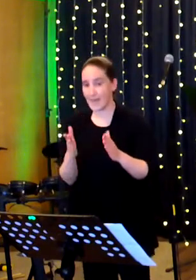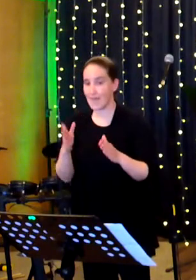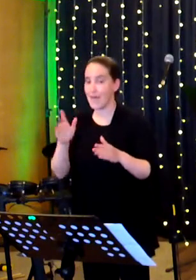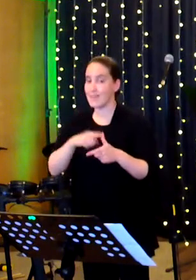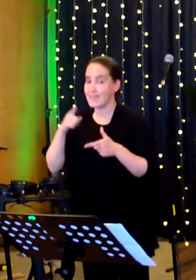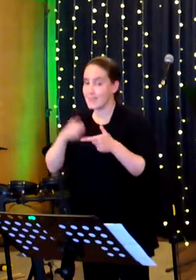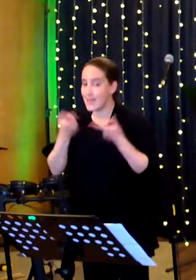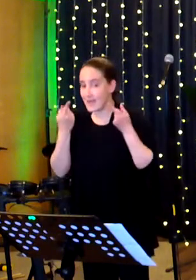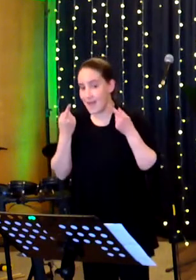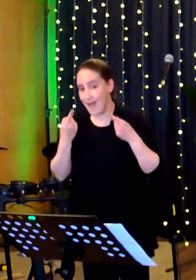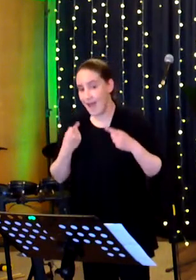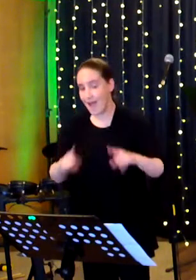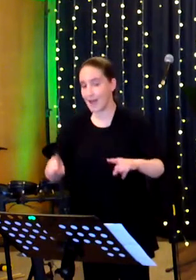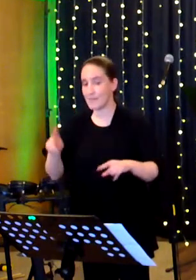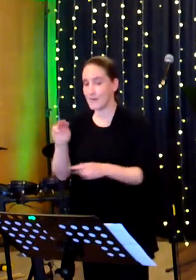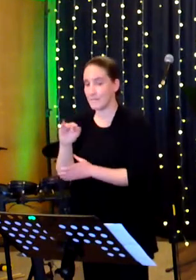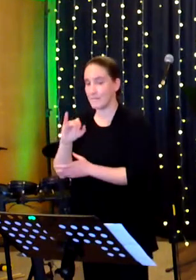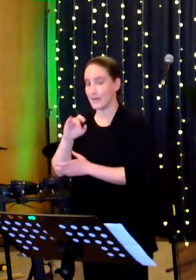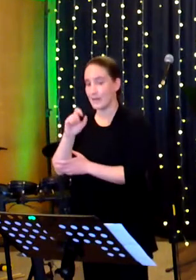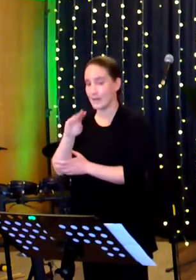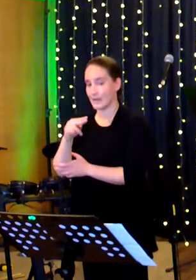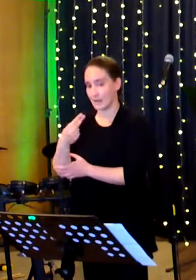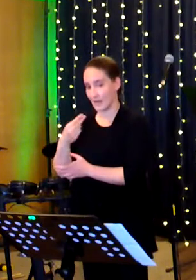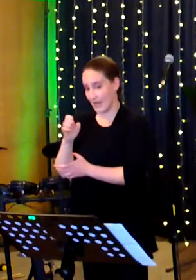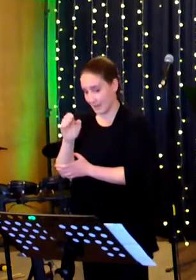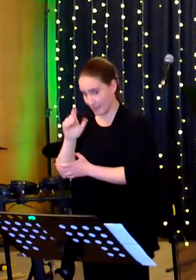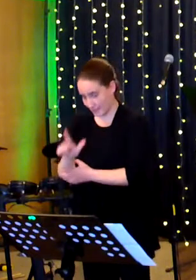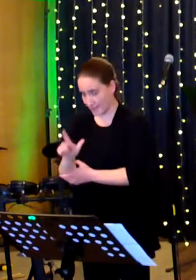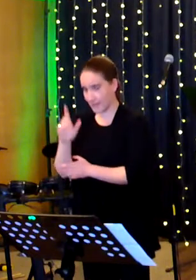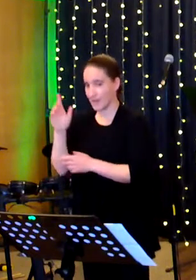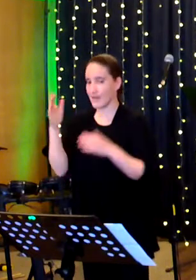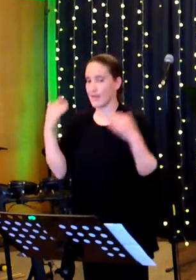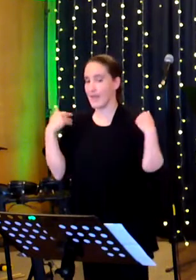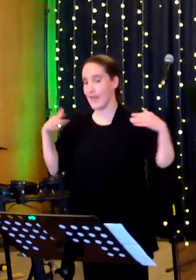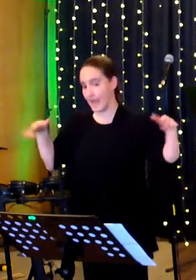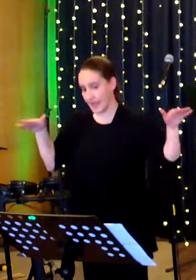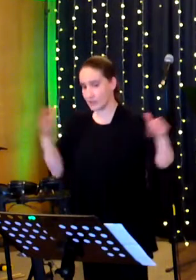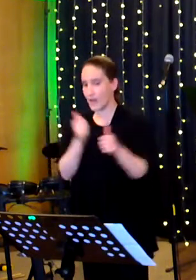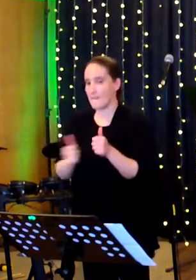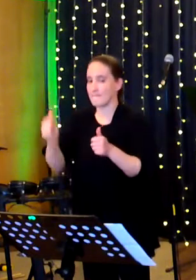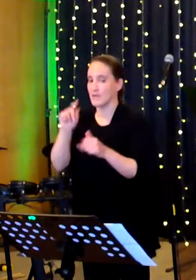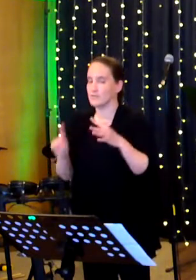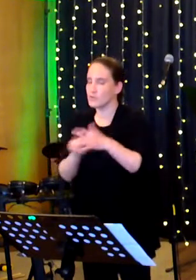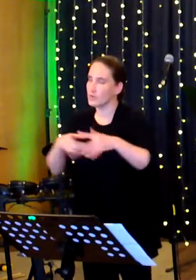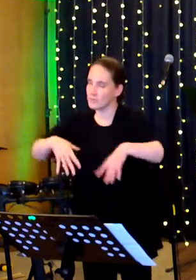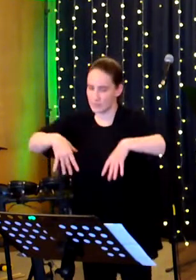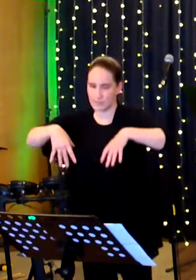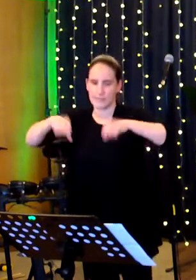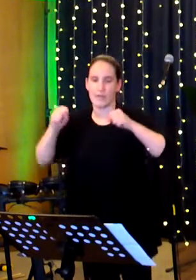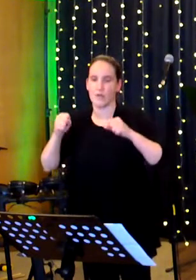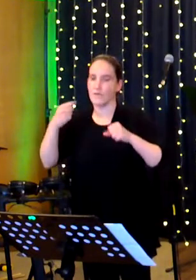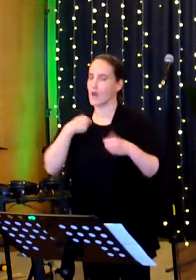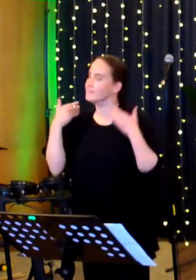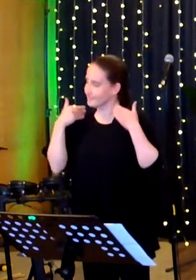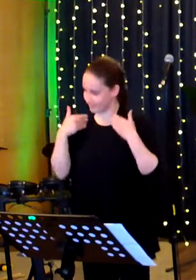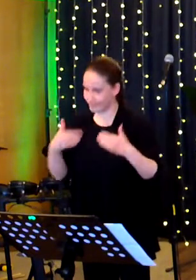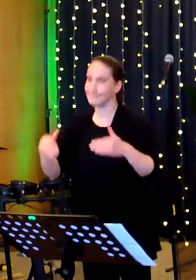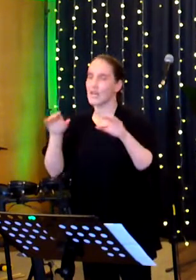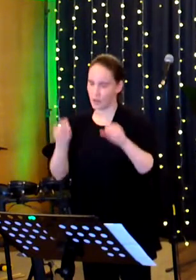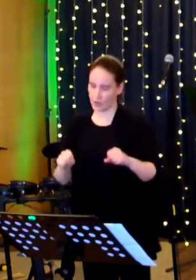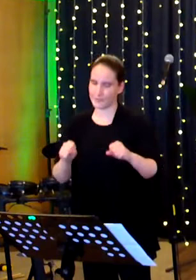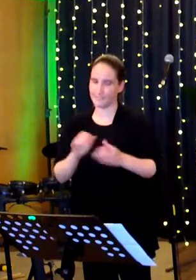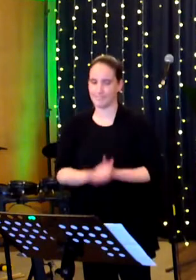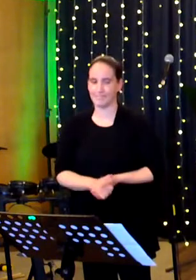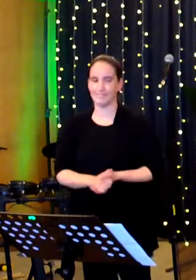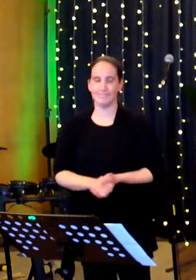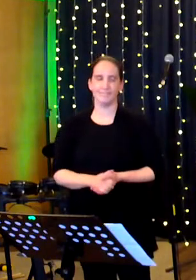there with the spirit prince of the kingdom of Persia. So let's talk about this for a second, because one of two things is going to happen right here. Either you are tracking